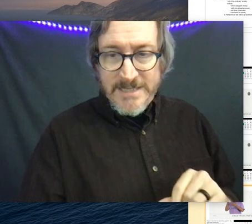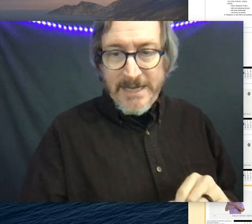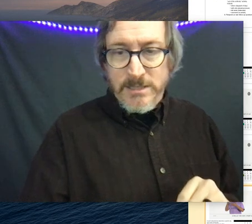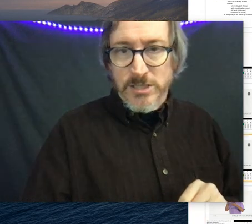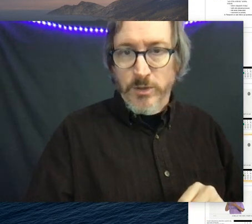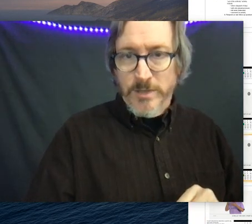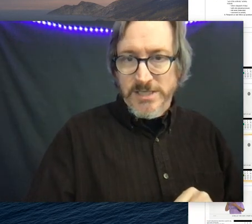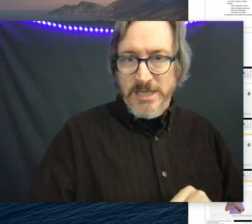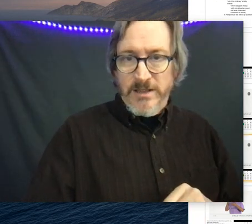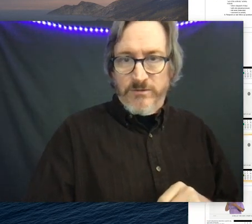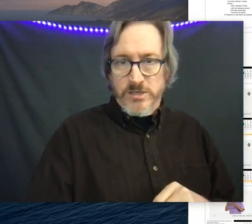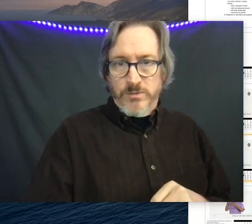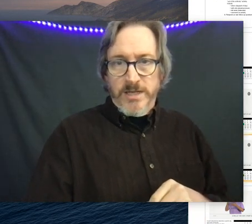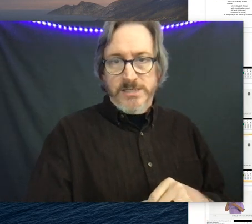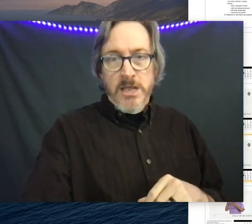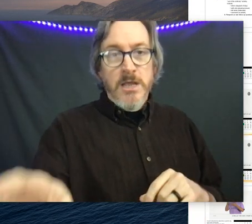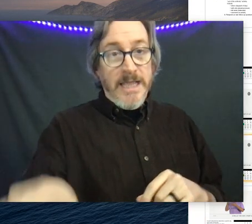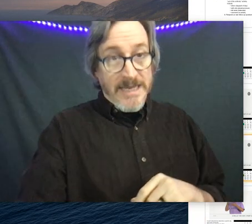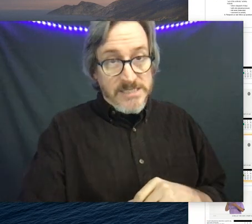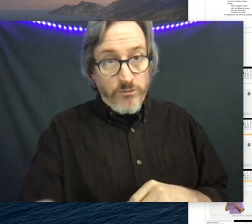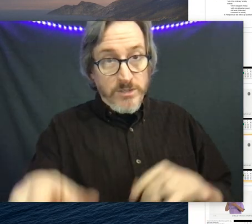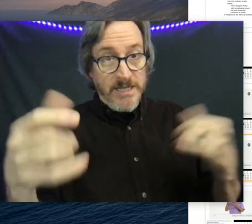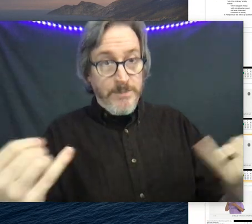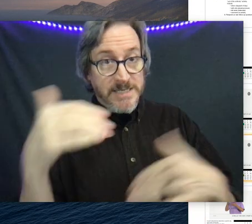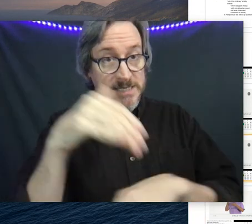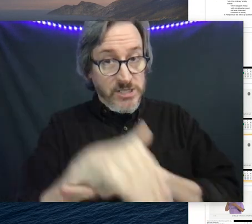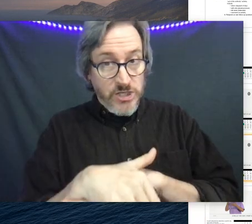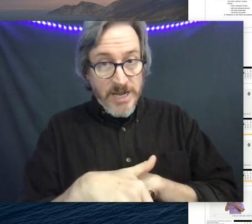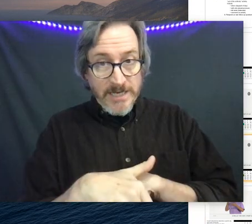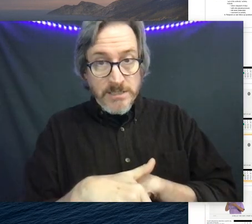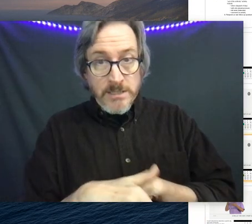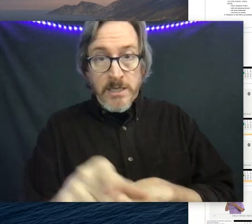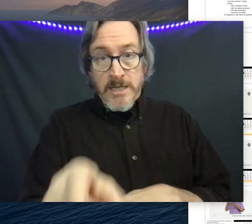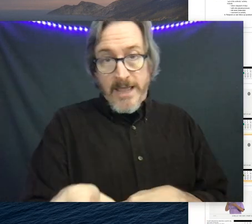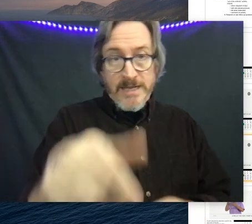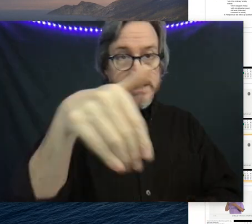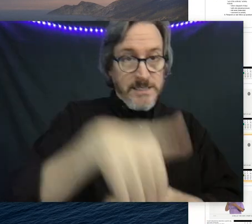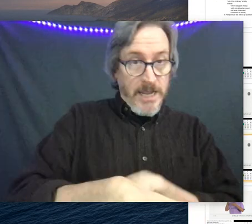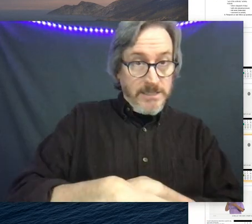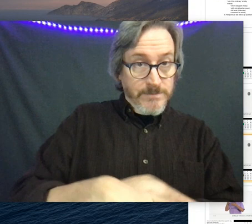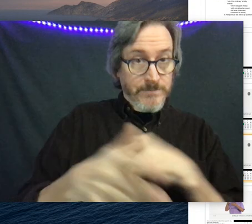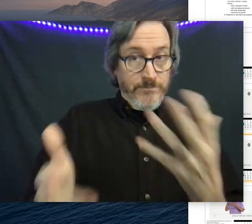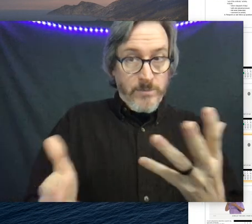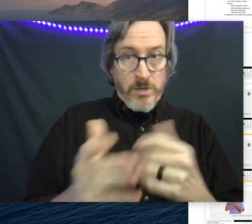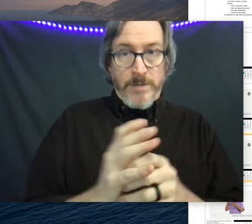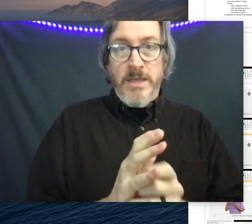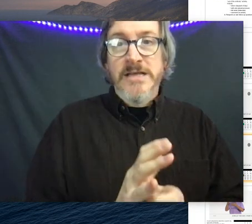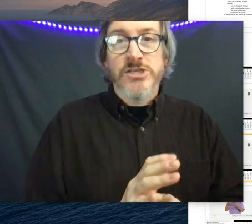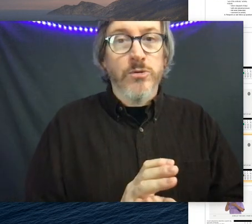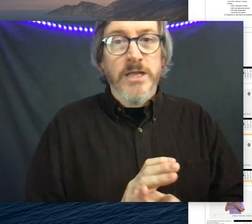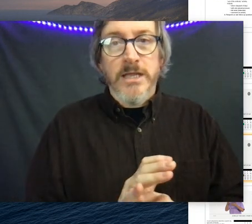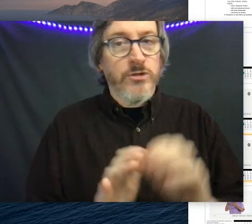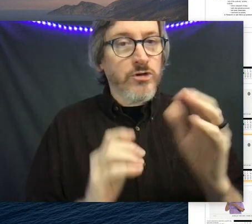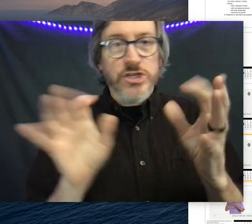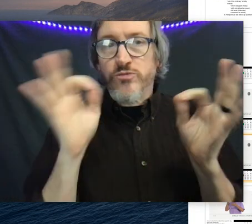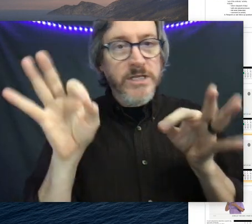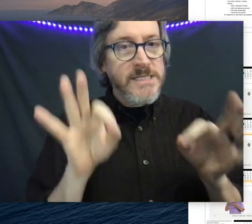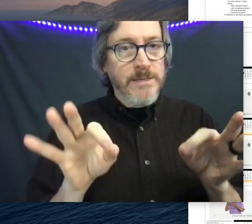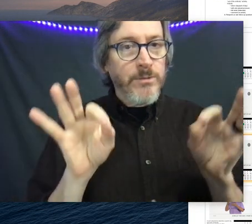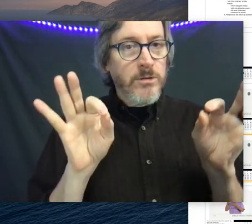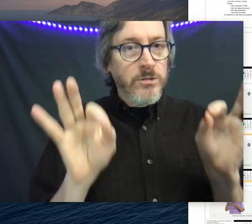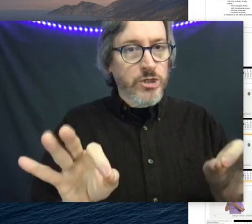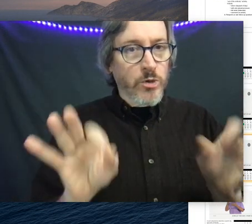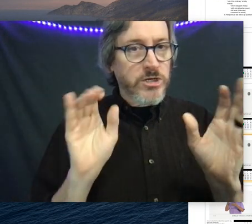correct date. So you can see the first one, it is the 14th because it's tonight, and it's night. Okay. So they're just